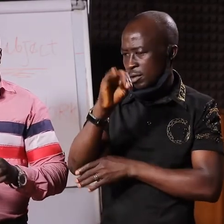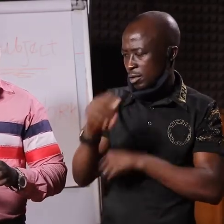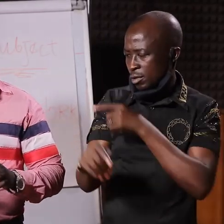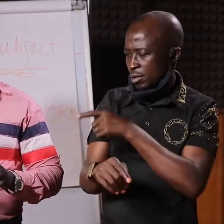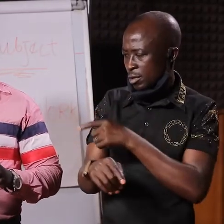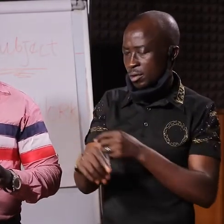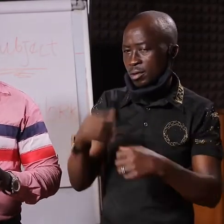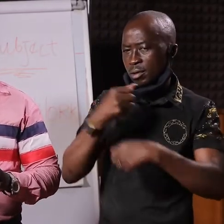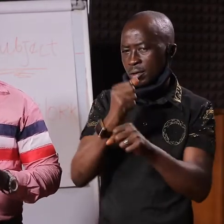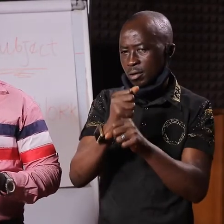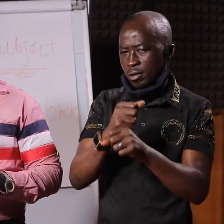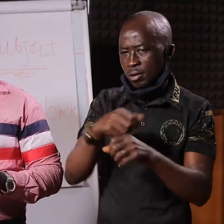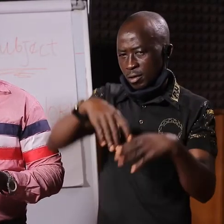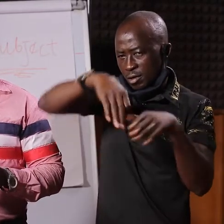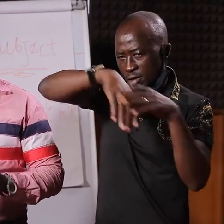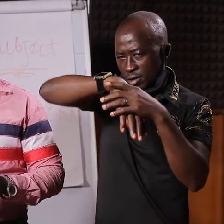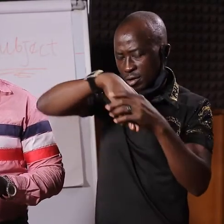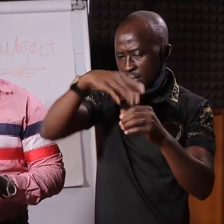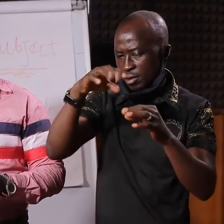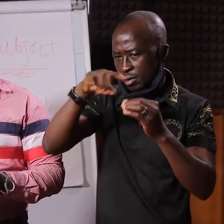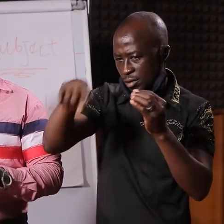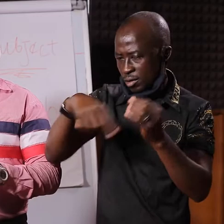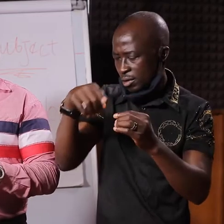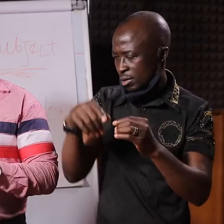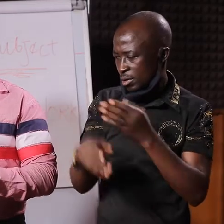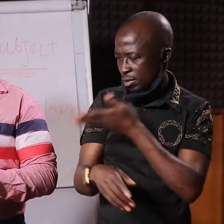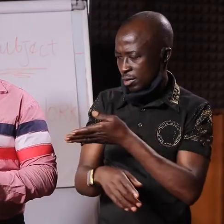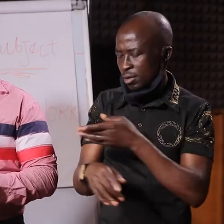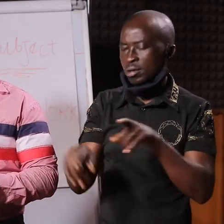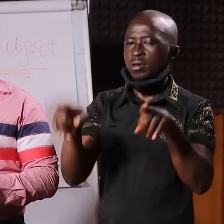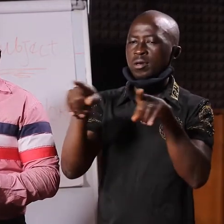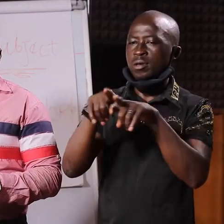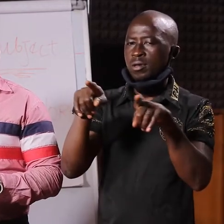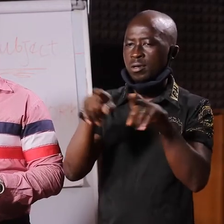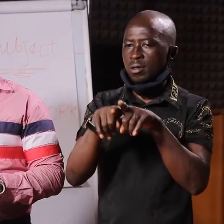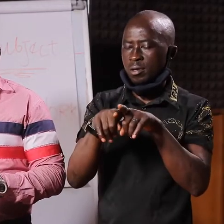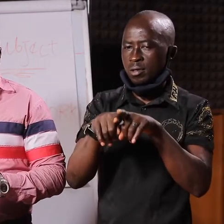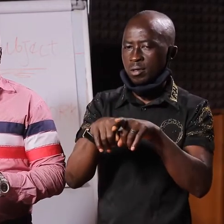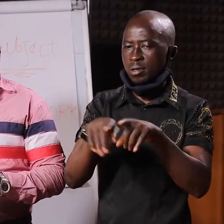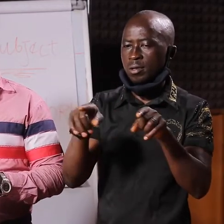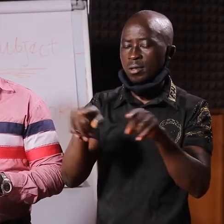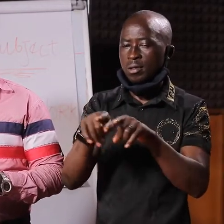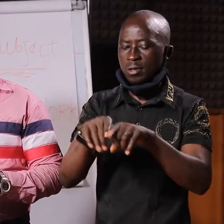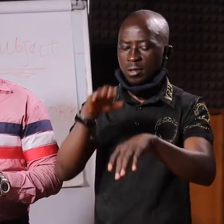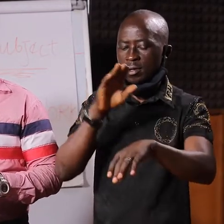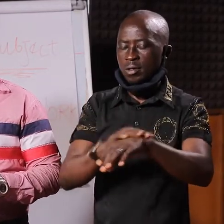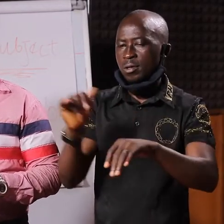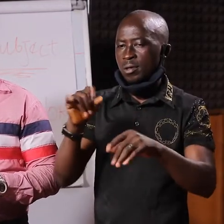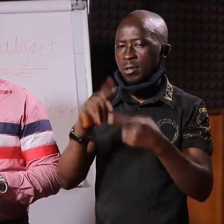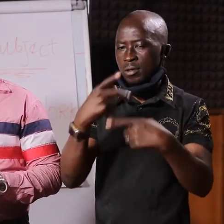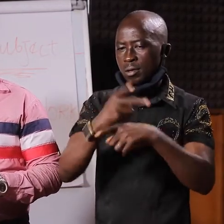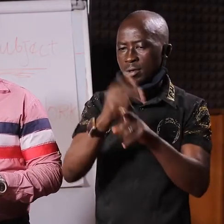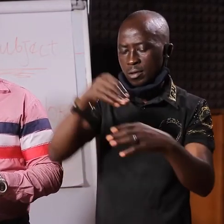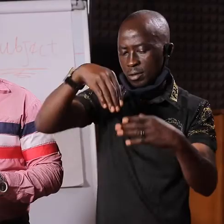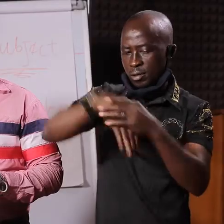or making an external thread on the bench is the same as tapping to produce the